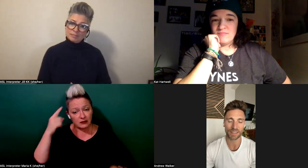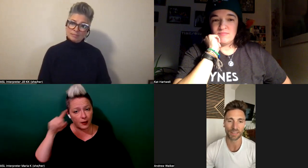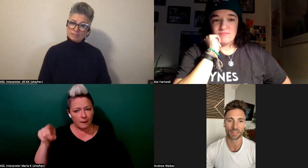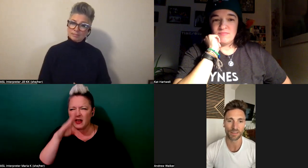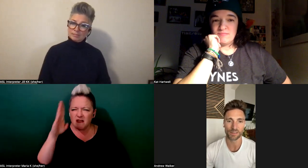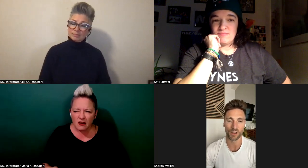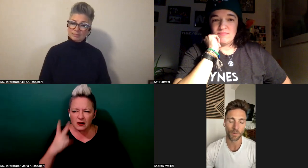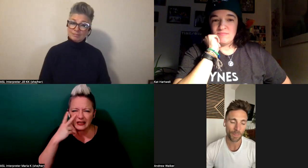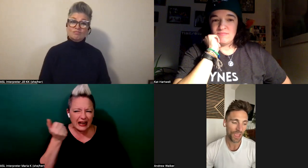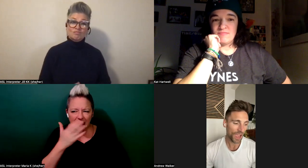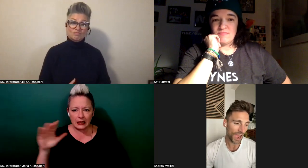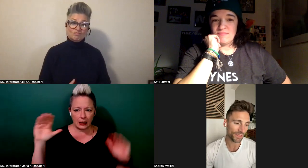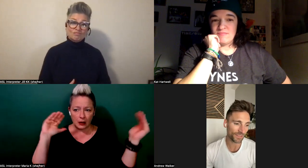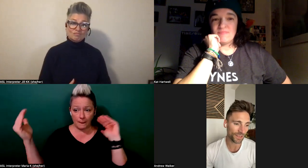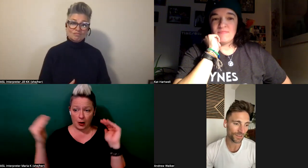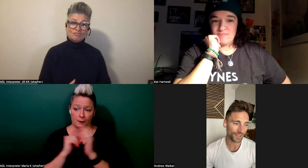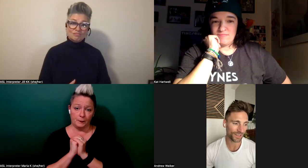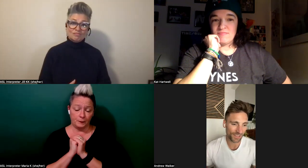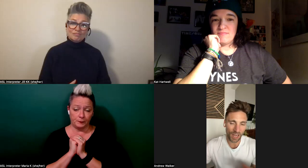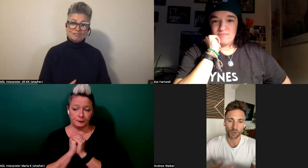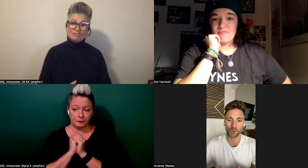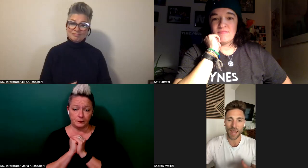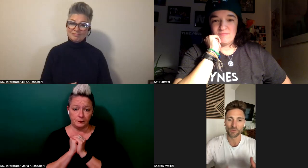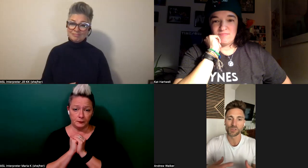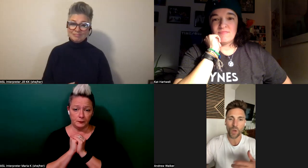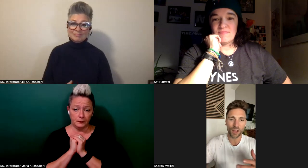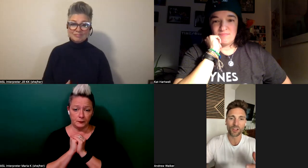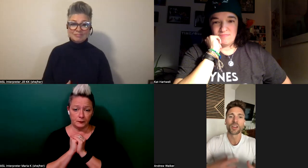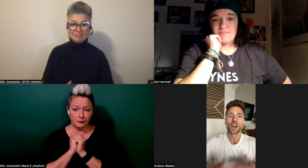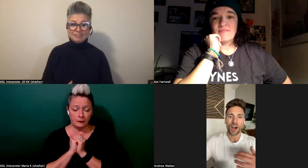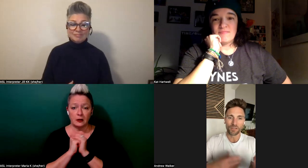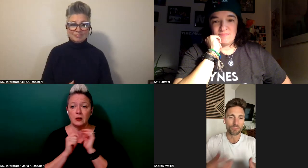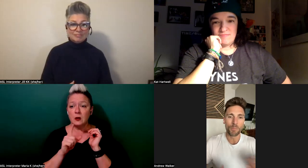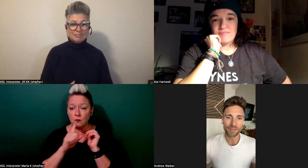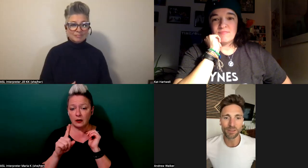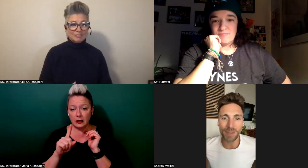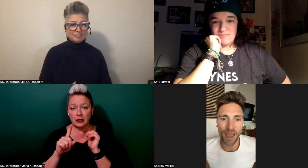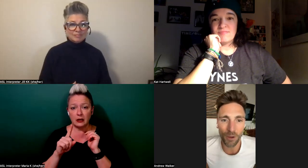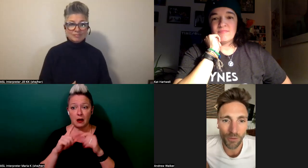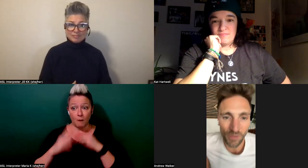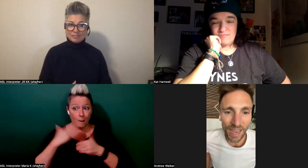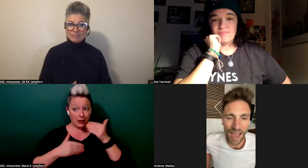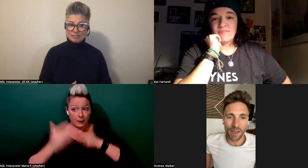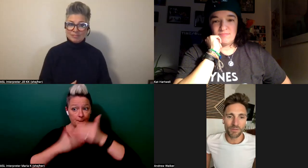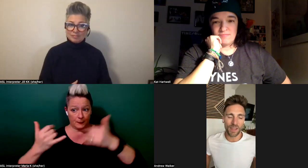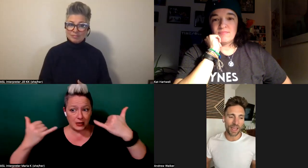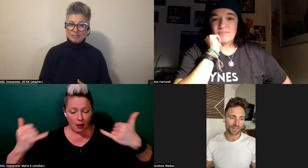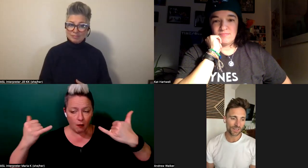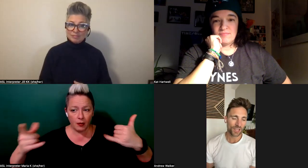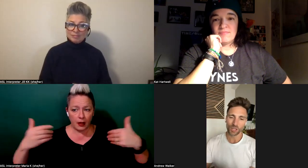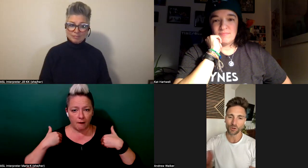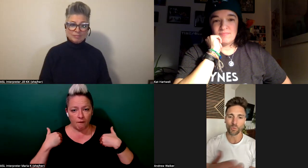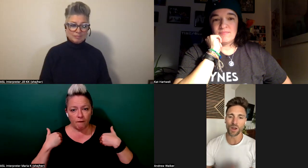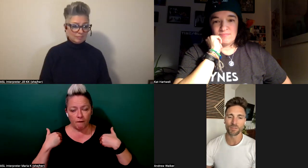seen anything like this. So I think that this is kind of a groundswell of momentum now that they have.